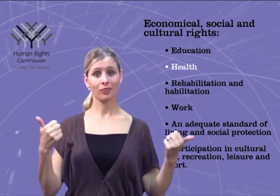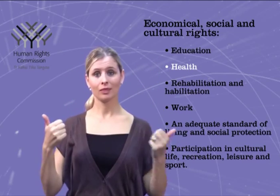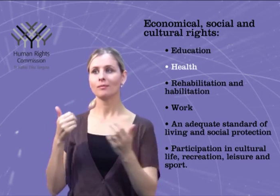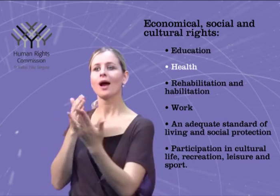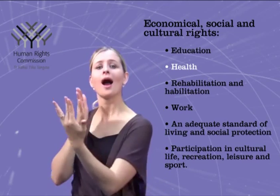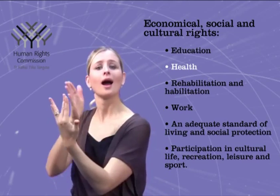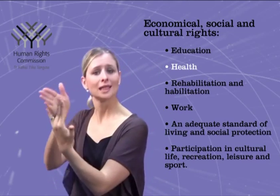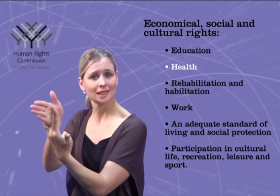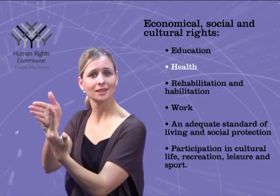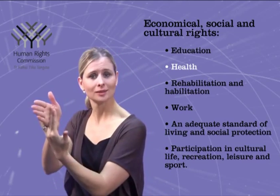health,